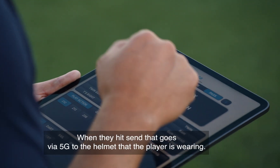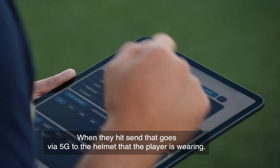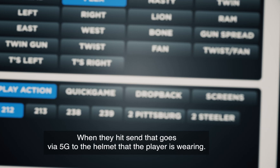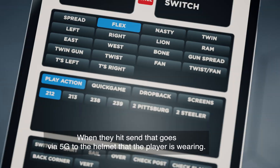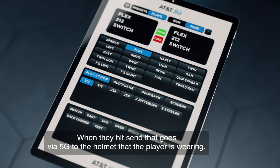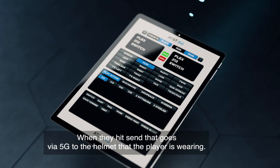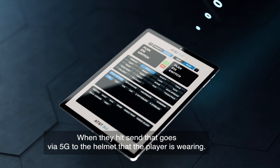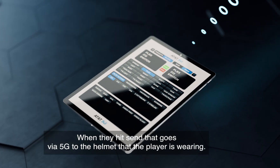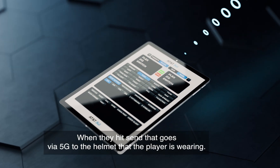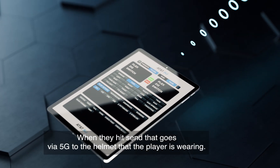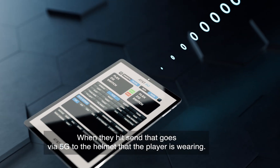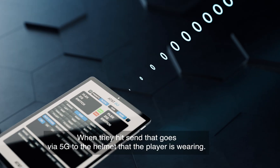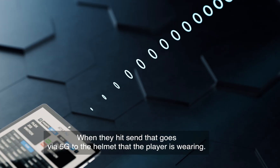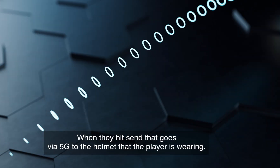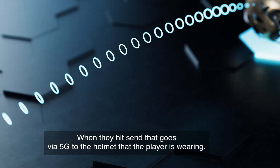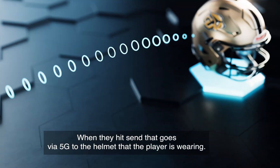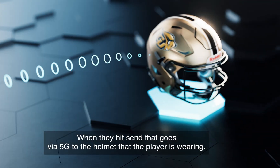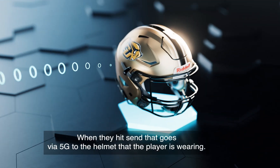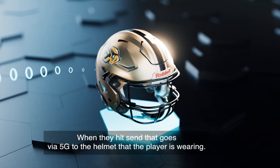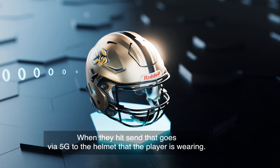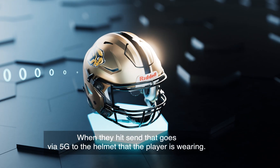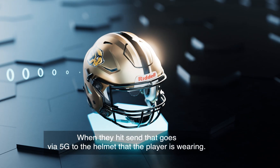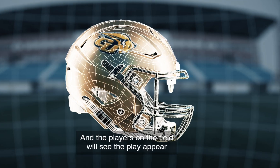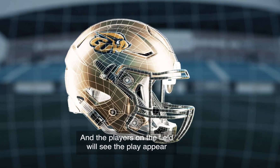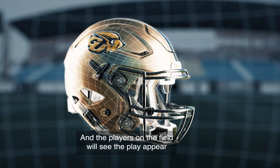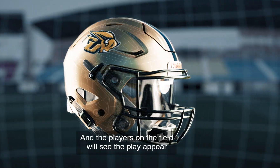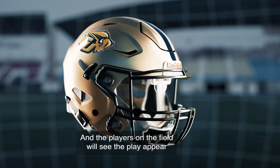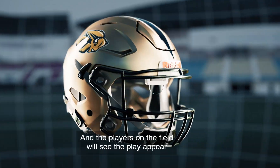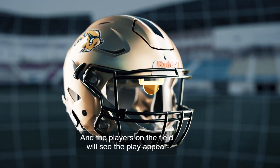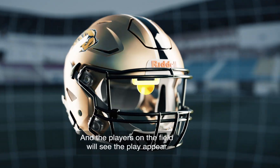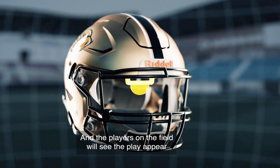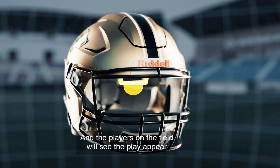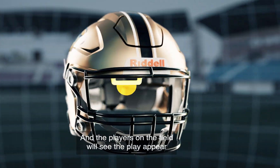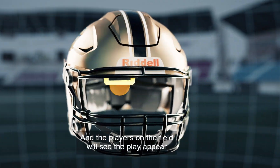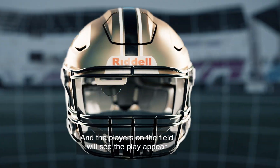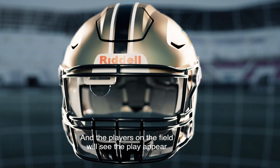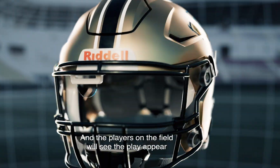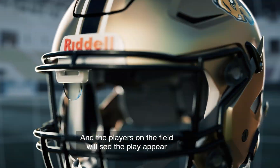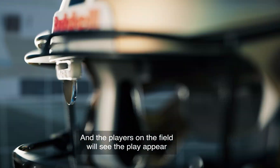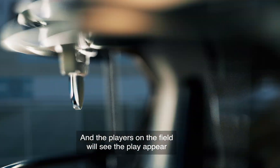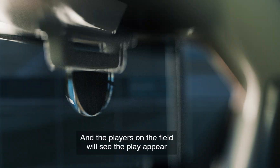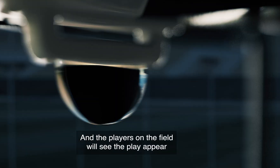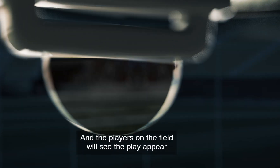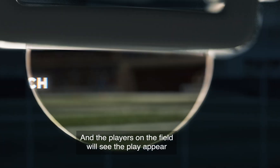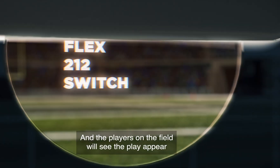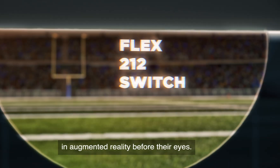send, that goes via 5G to the helmet that the player is wearing. And the players on the field will see the play appear in